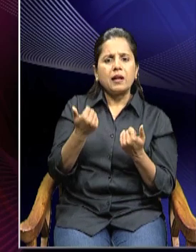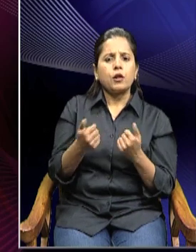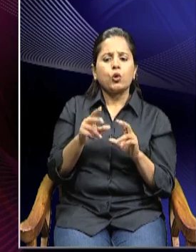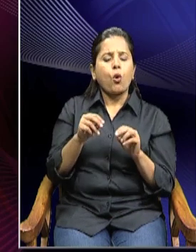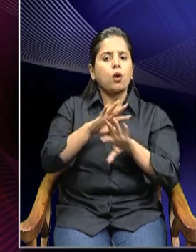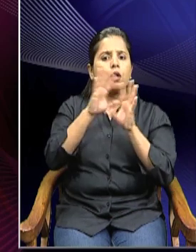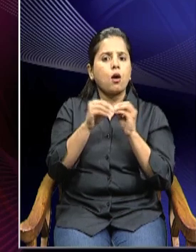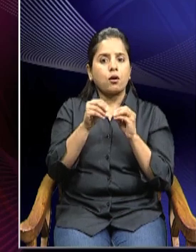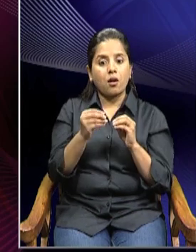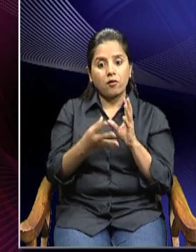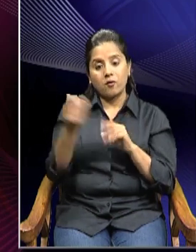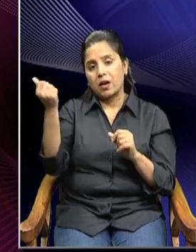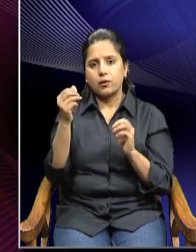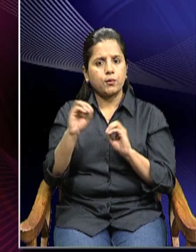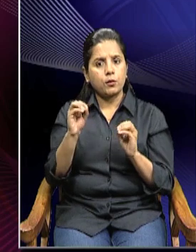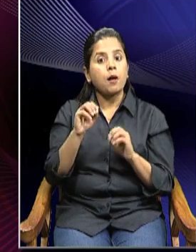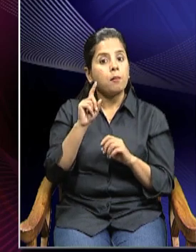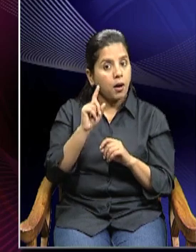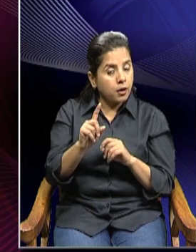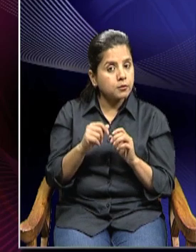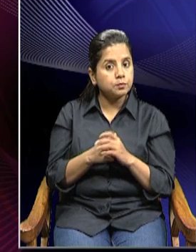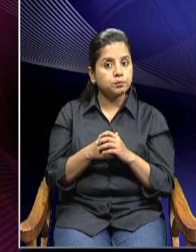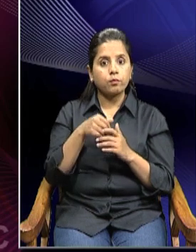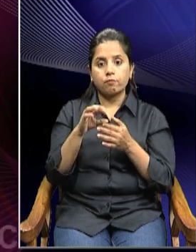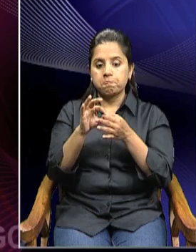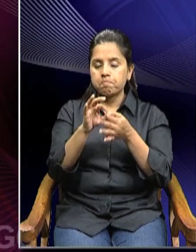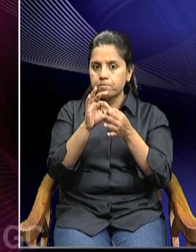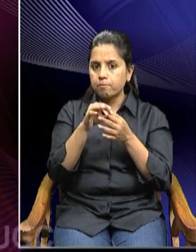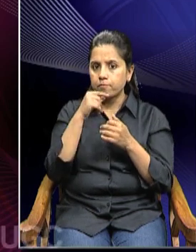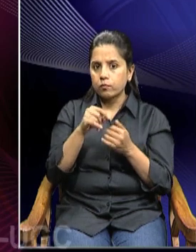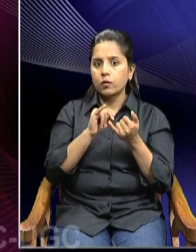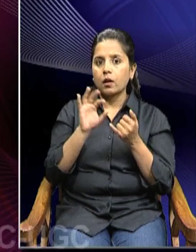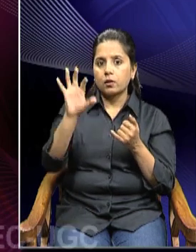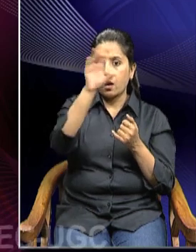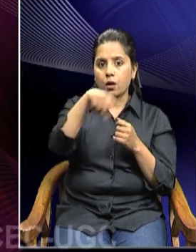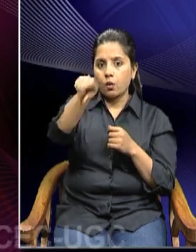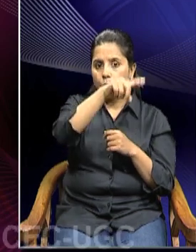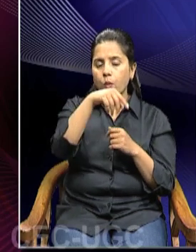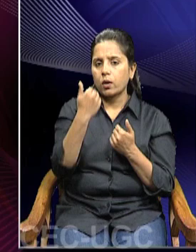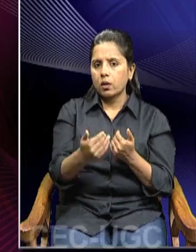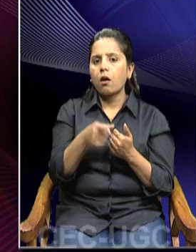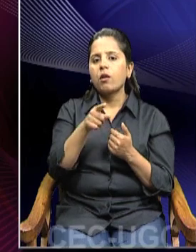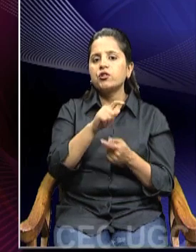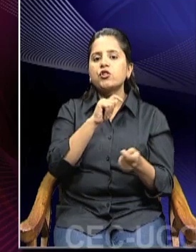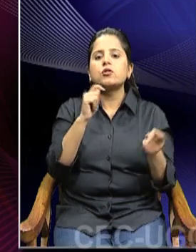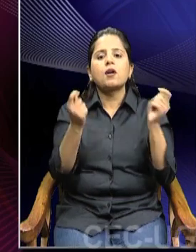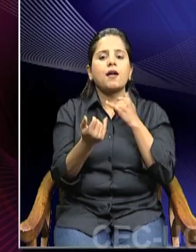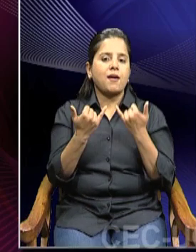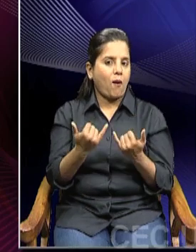totally going away, but relations among states are slowly being